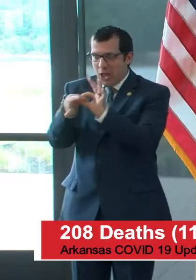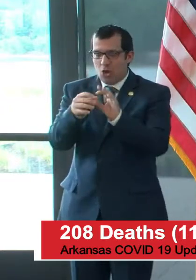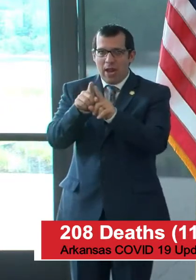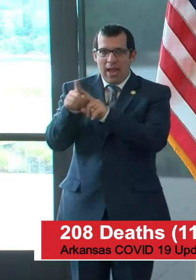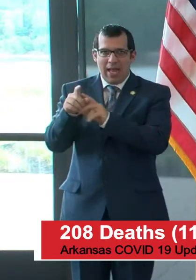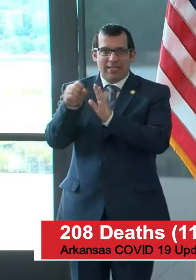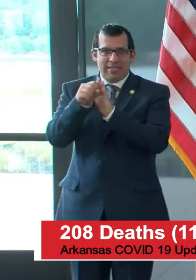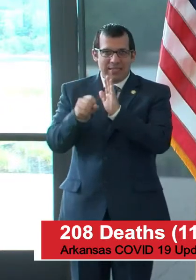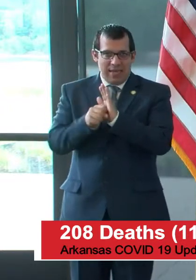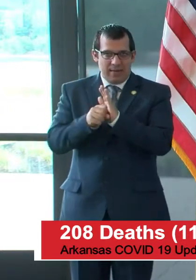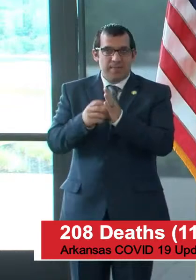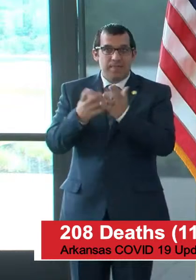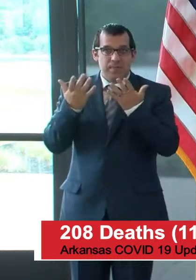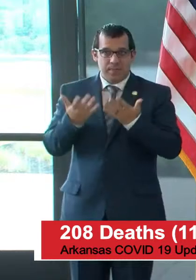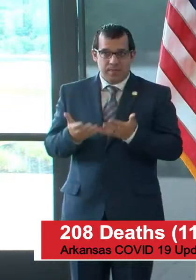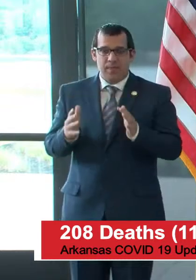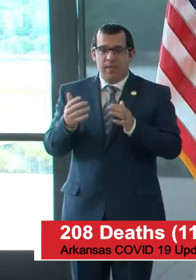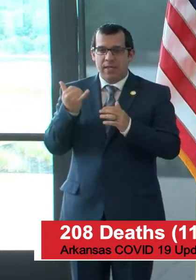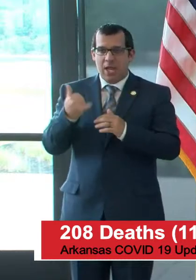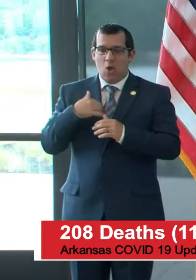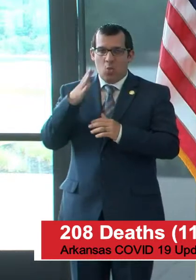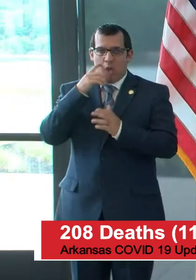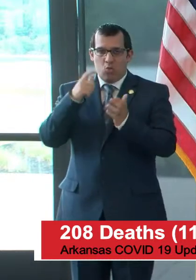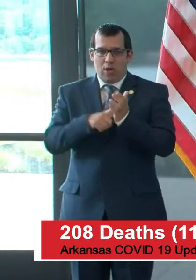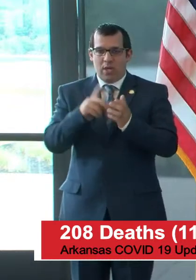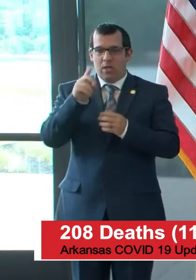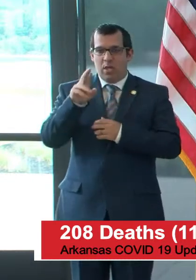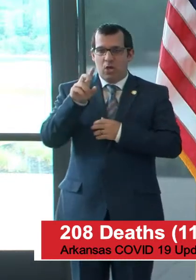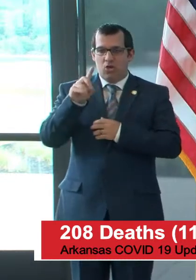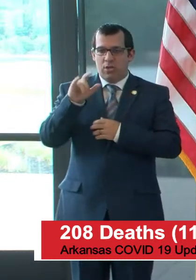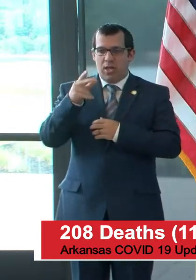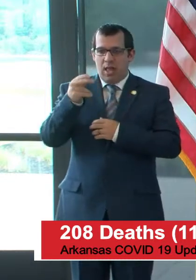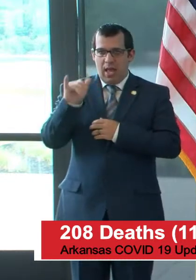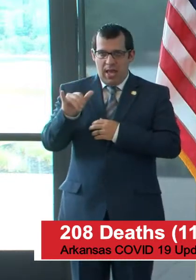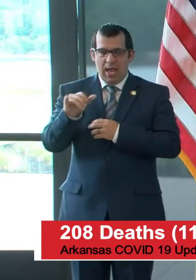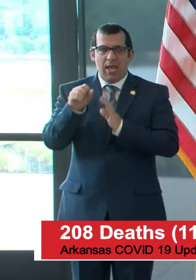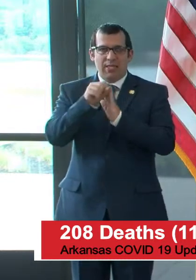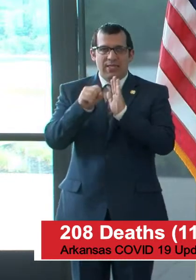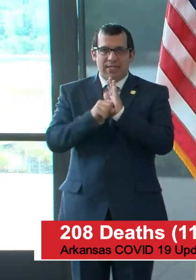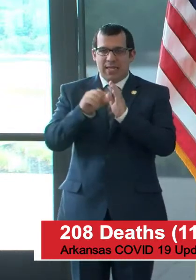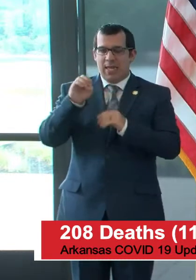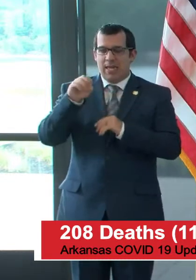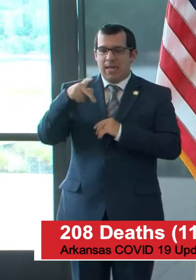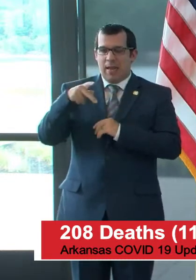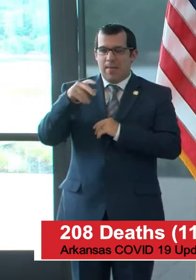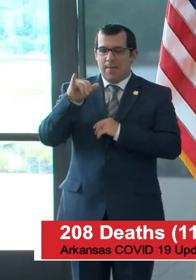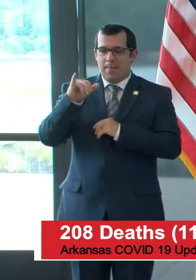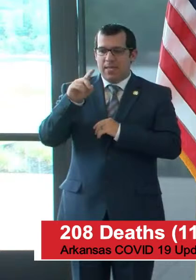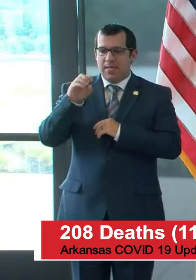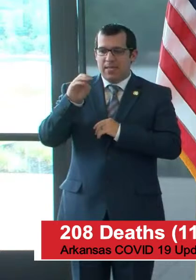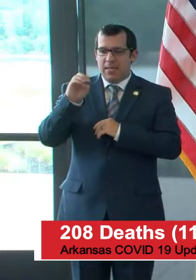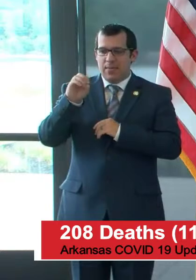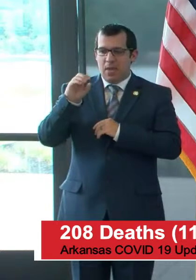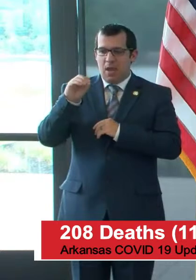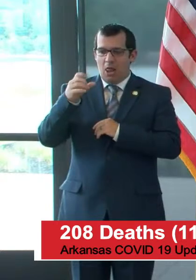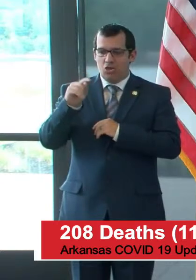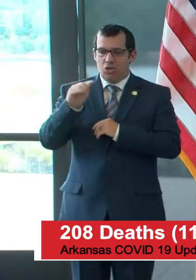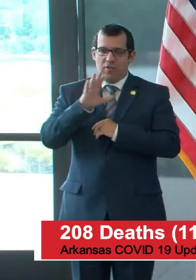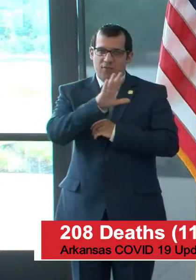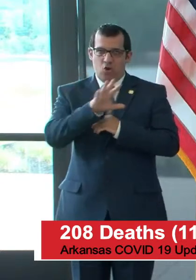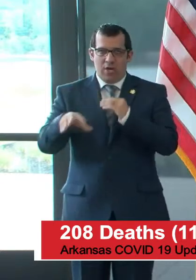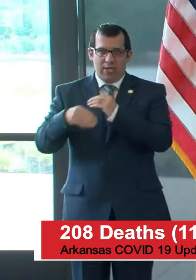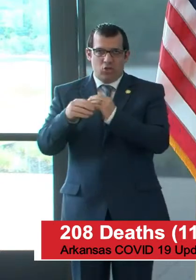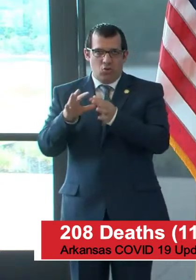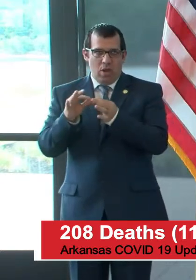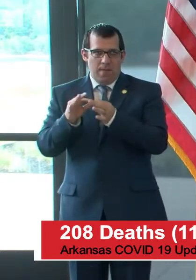state. With that, let me recognize Dr. Dillahay, our state epidemiologist, for her additional